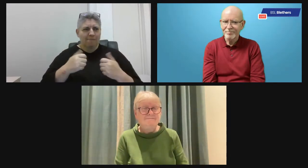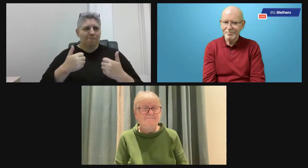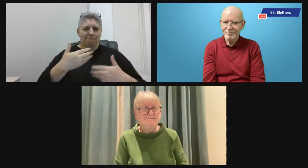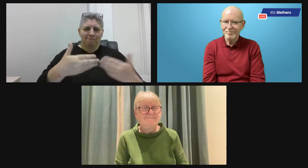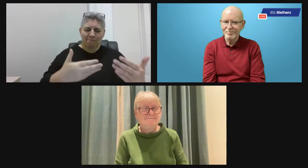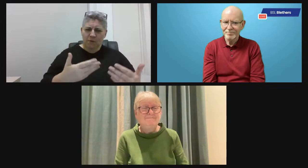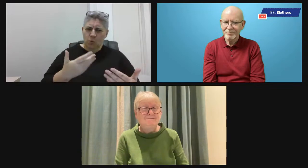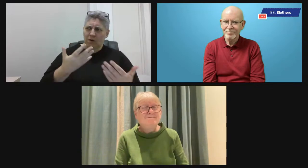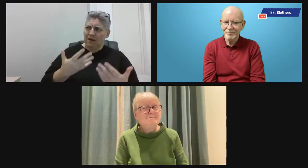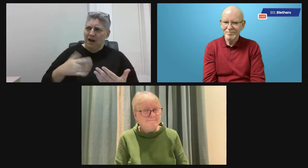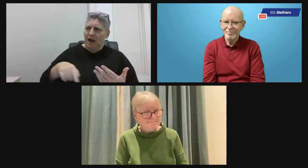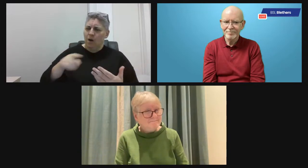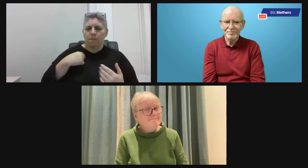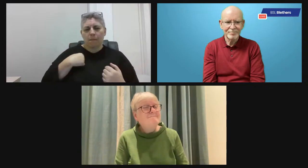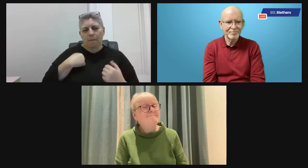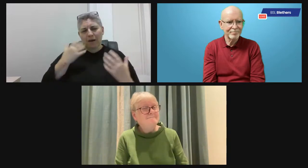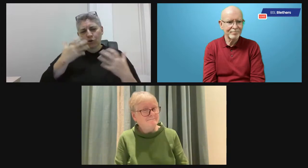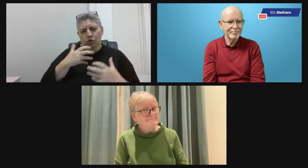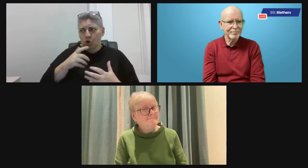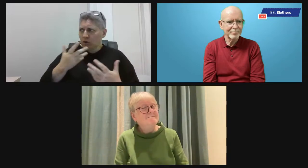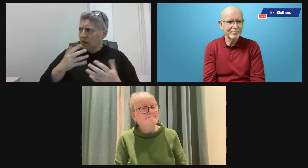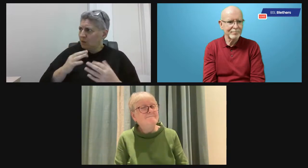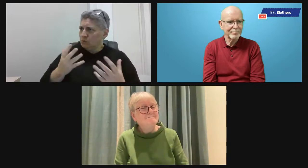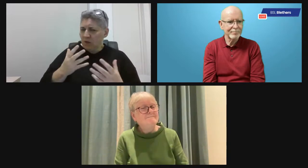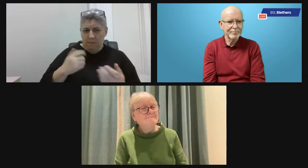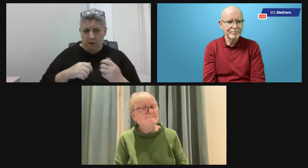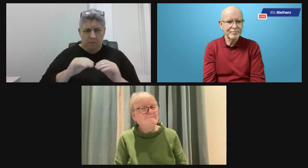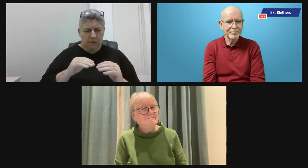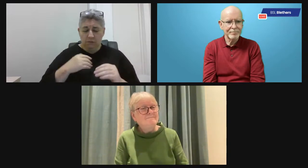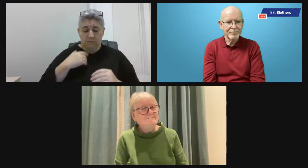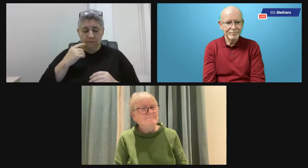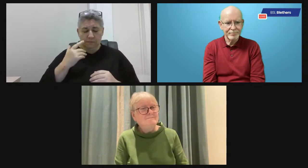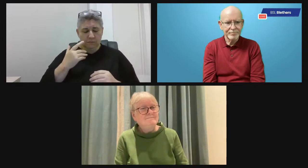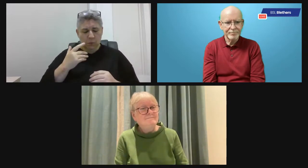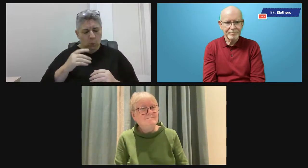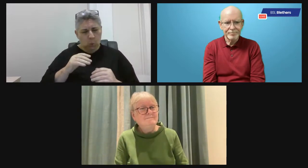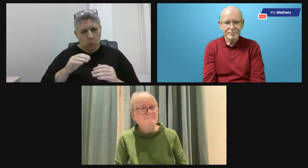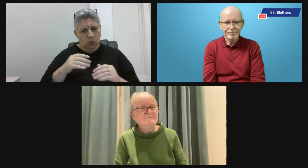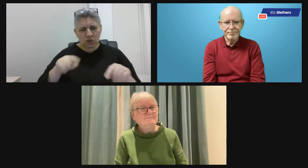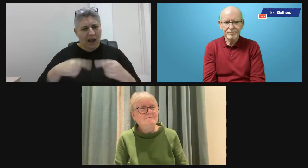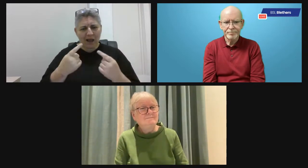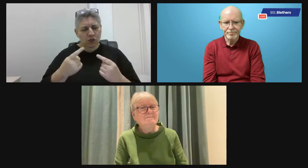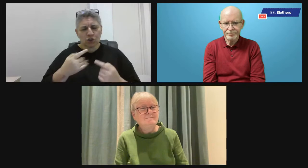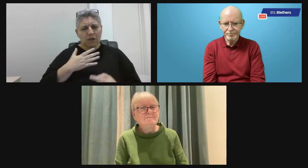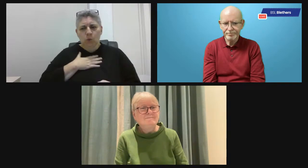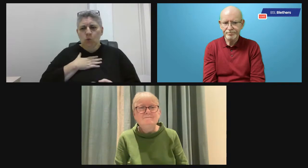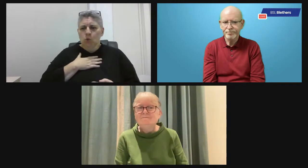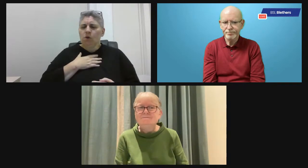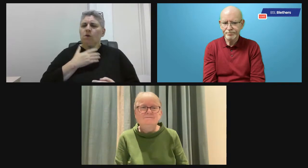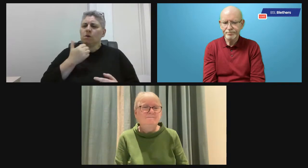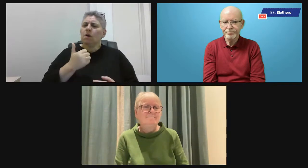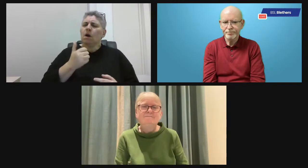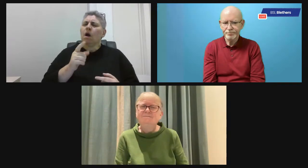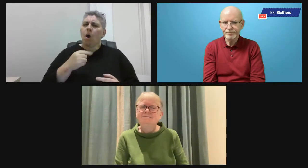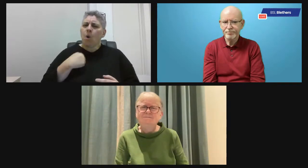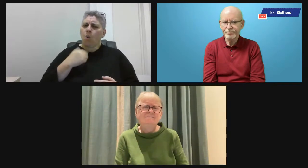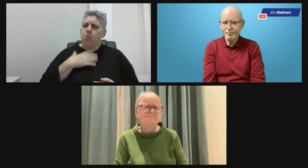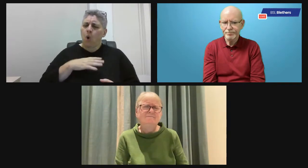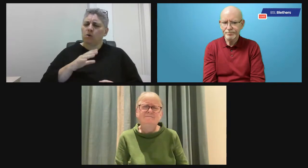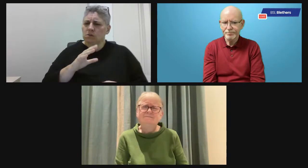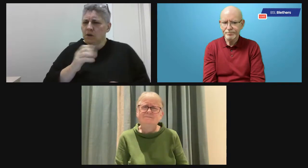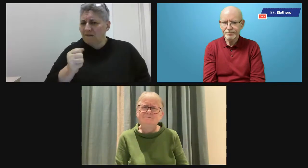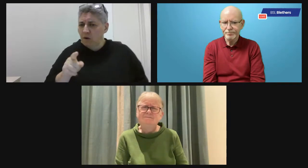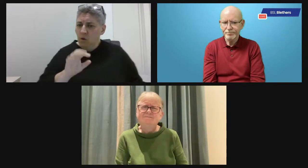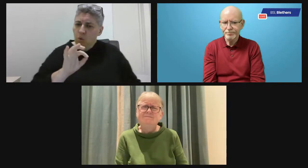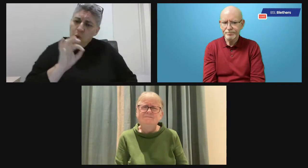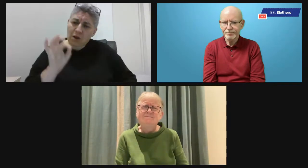courses, and that allowed you just to really absorb all of that information. My concern now is that it's